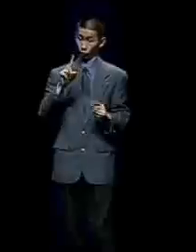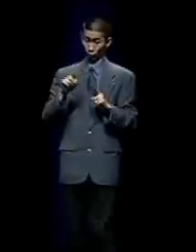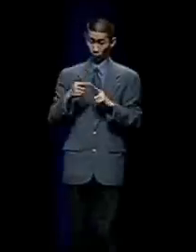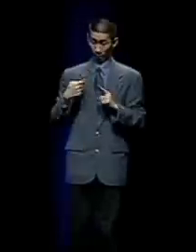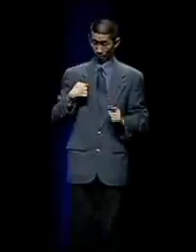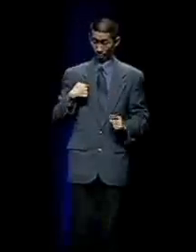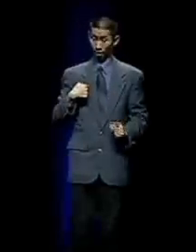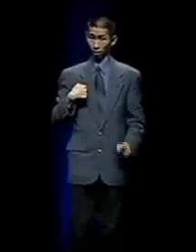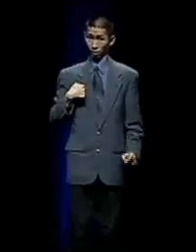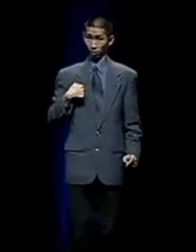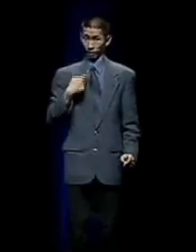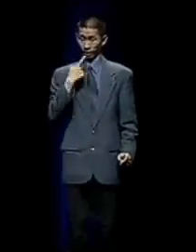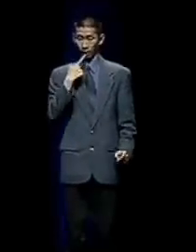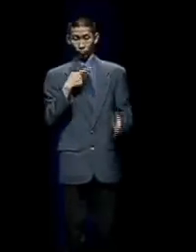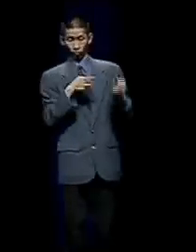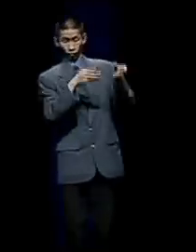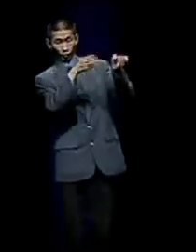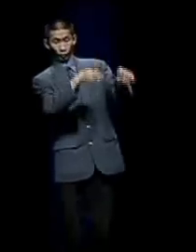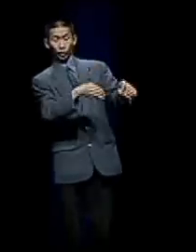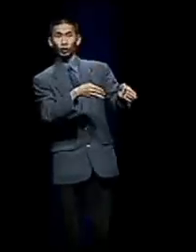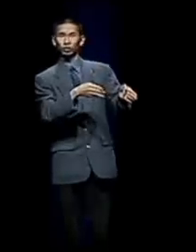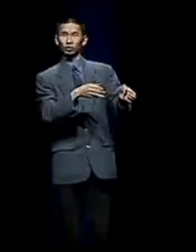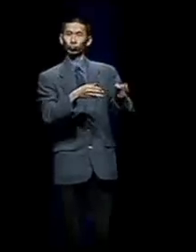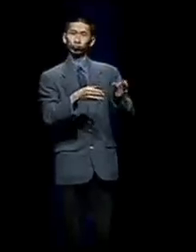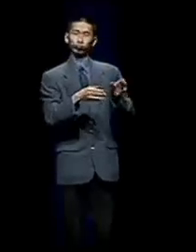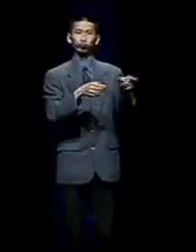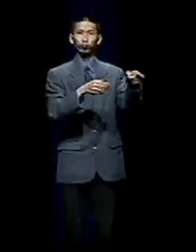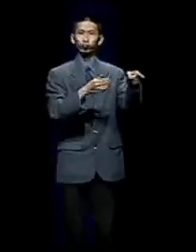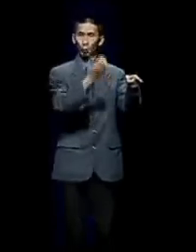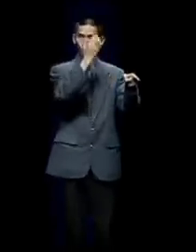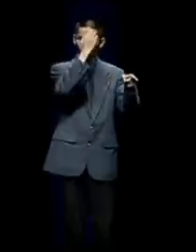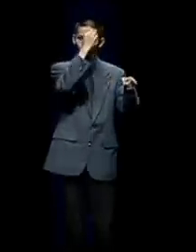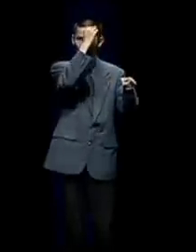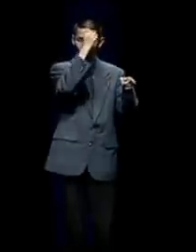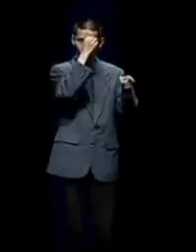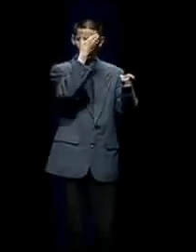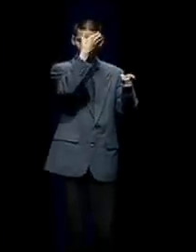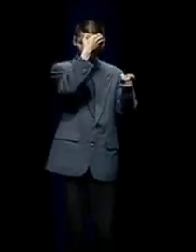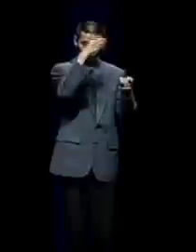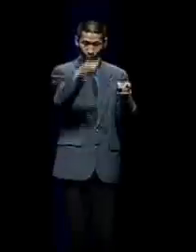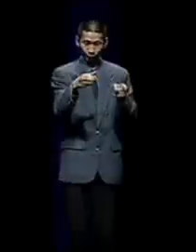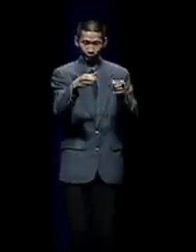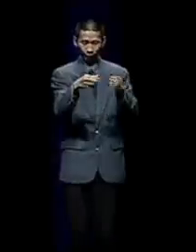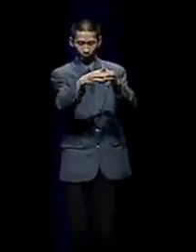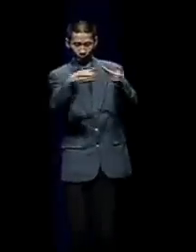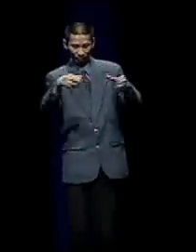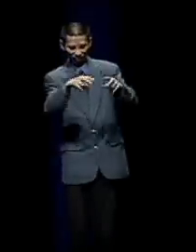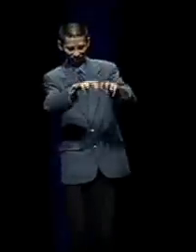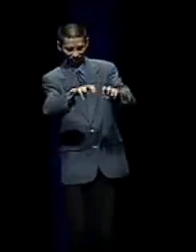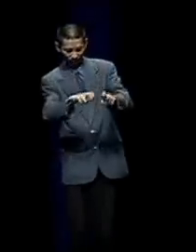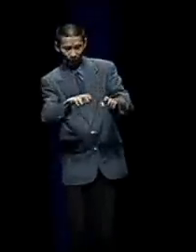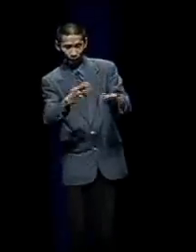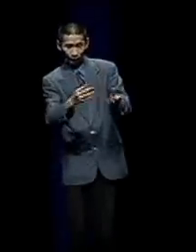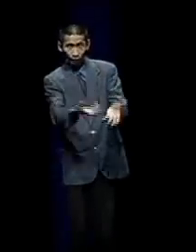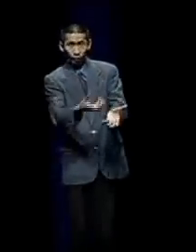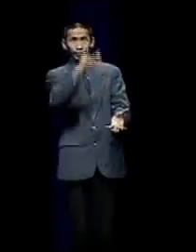this person's a brain surgeon and they can take your brain out and put it back, that they can really do it? Okay?